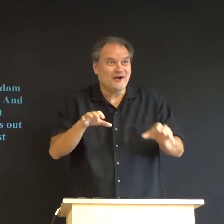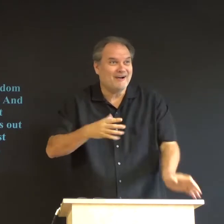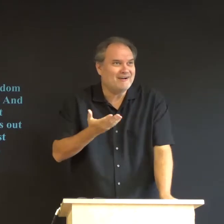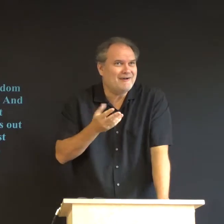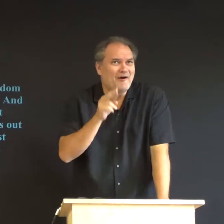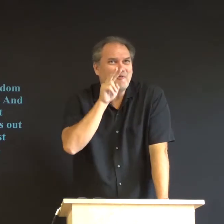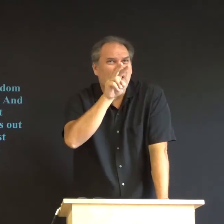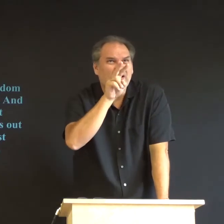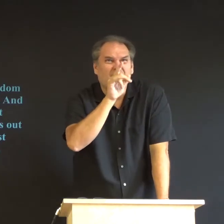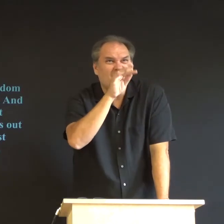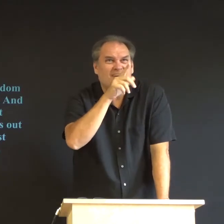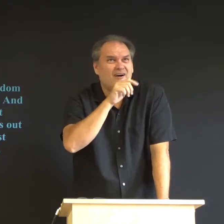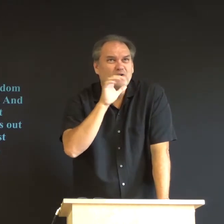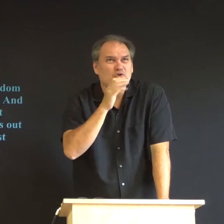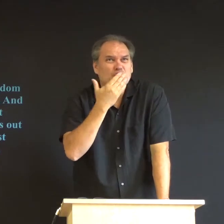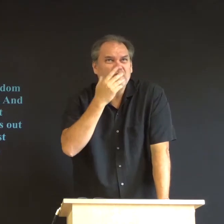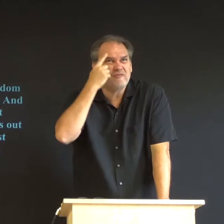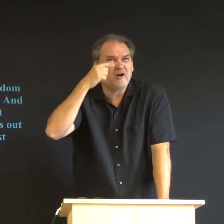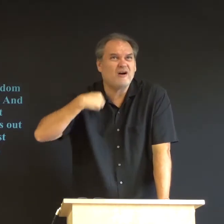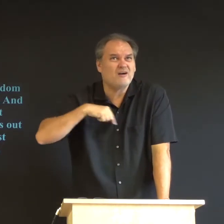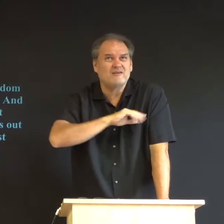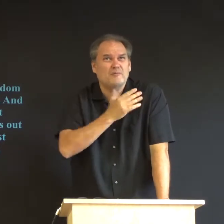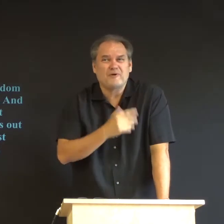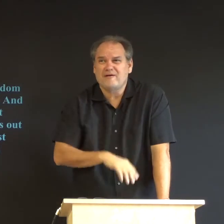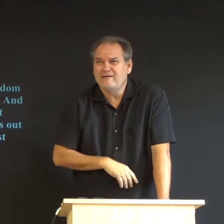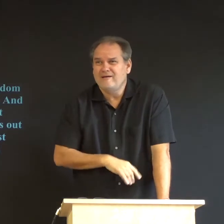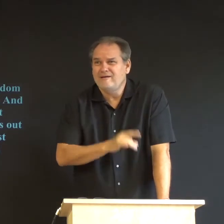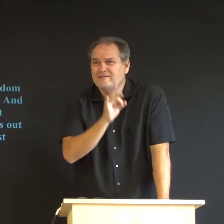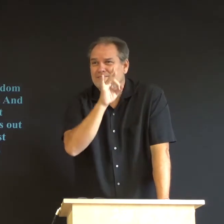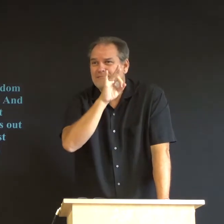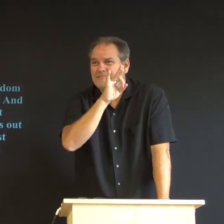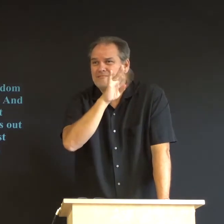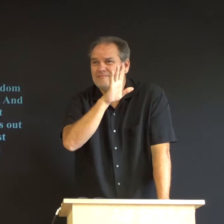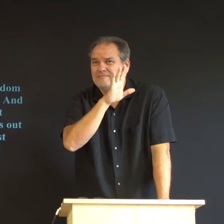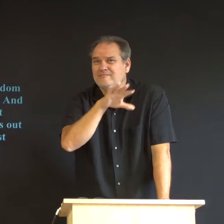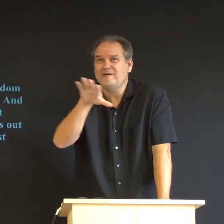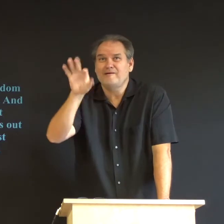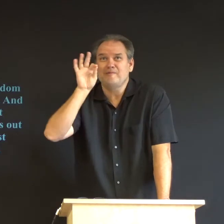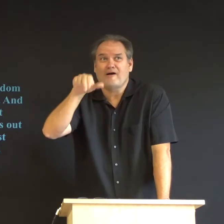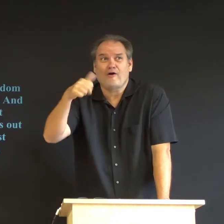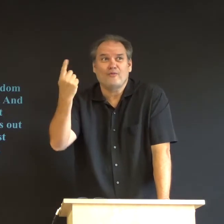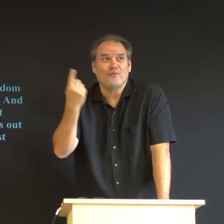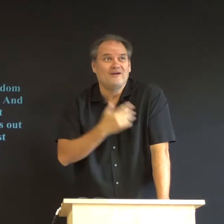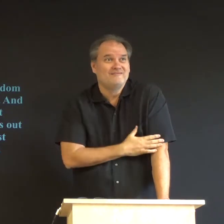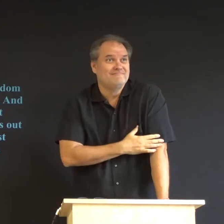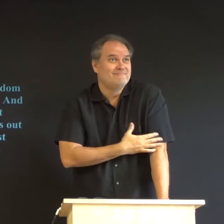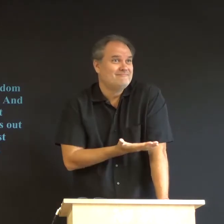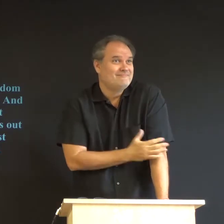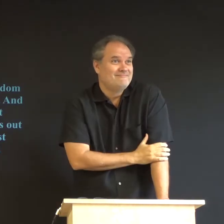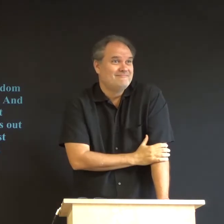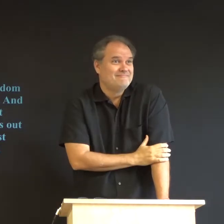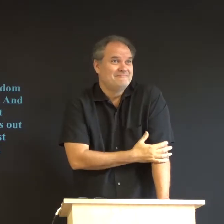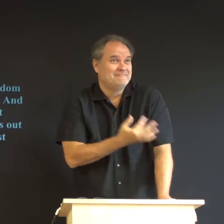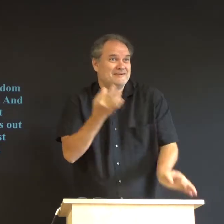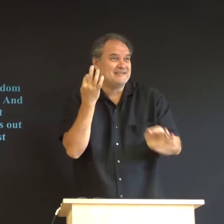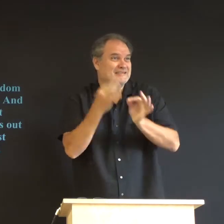Have you been paying attention to what your senator is doing? Are they doing what they need to be doing for it? If not, pick